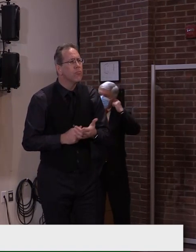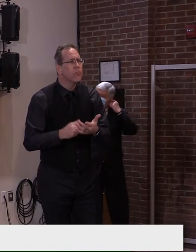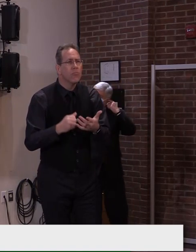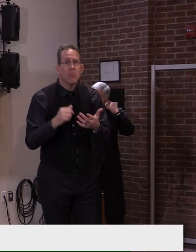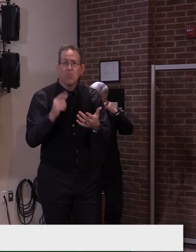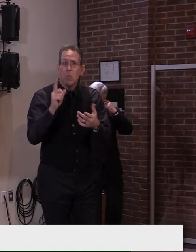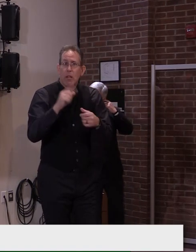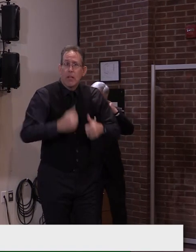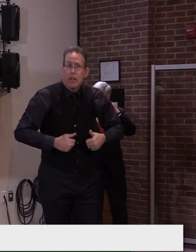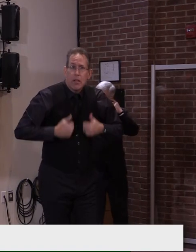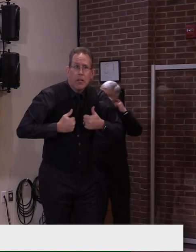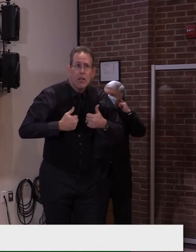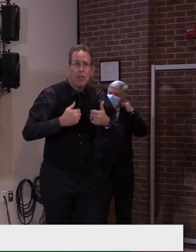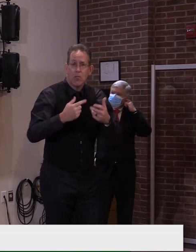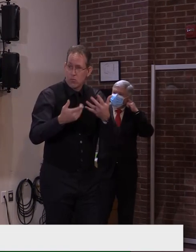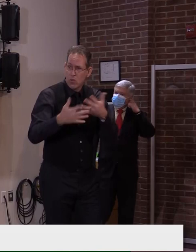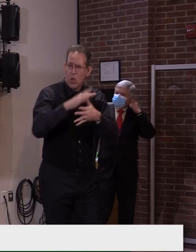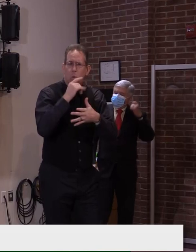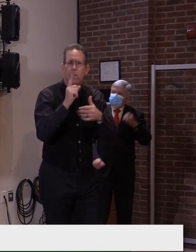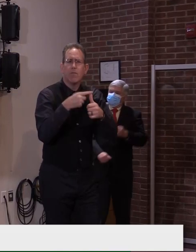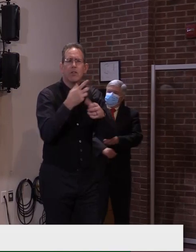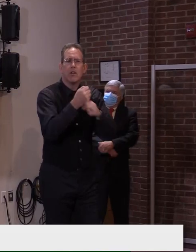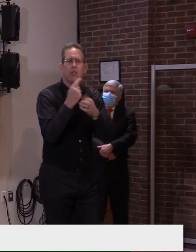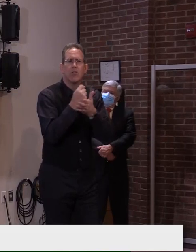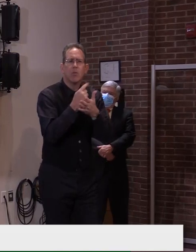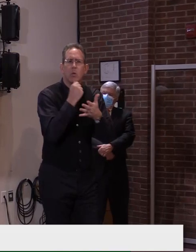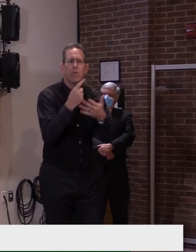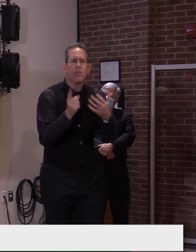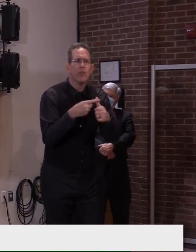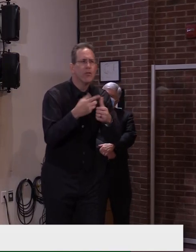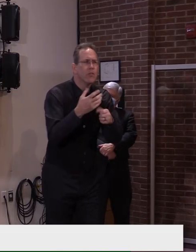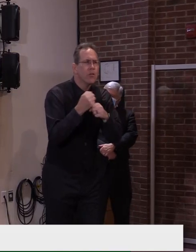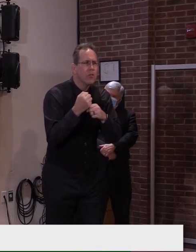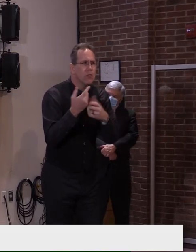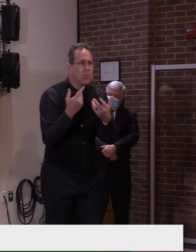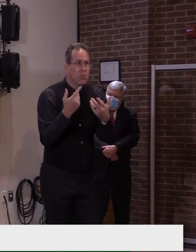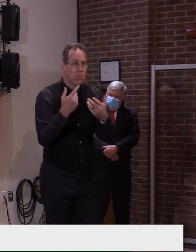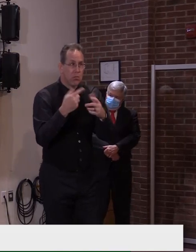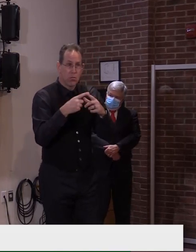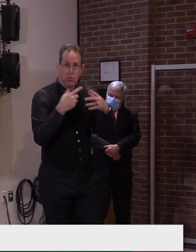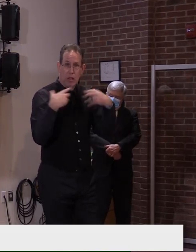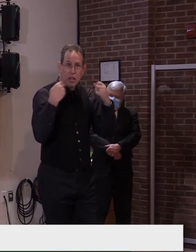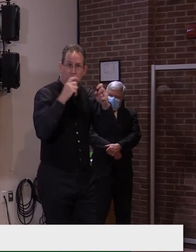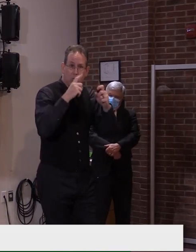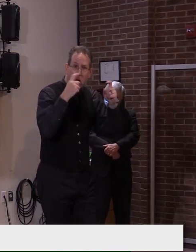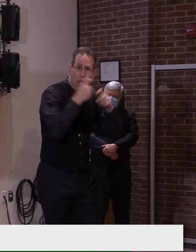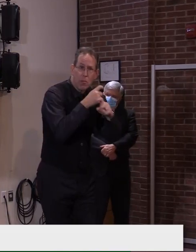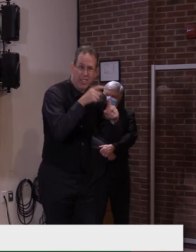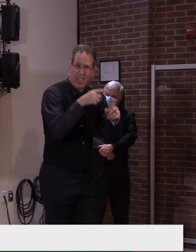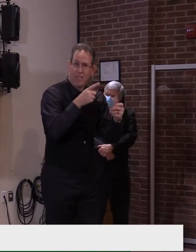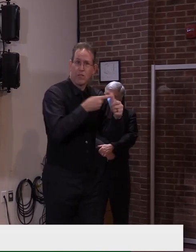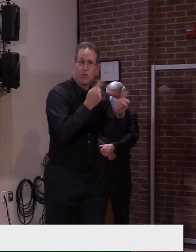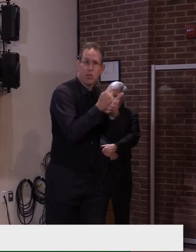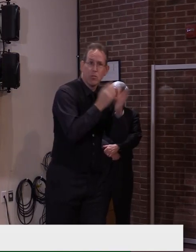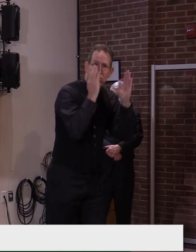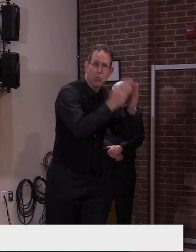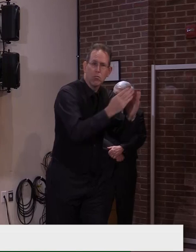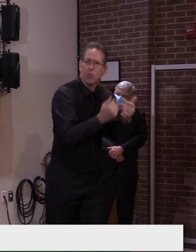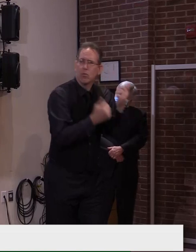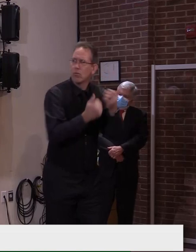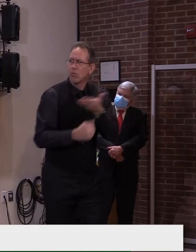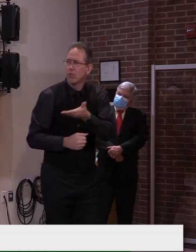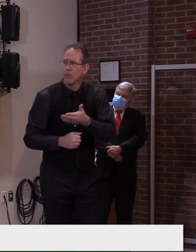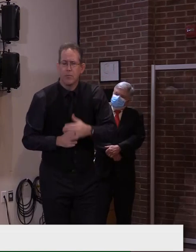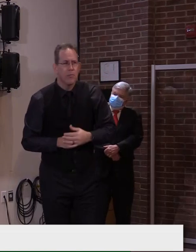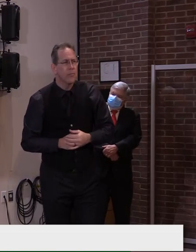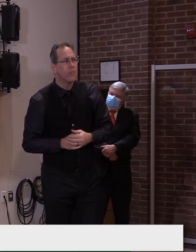based on like their underlying condition? So there'll be some geographic equity across the state. It'll